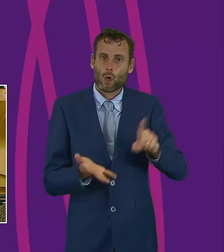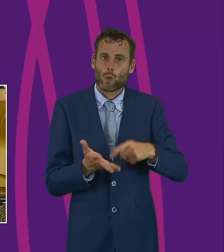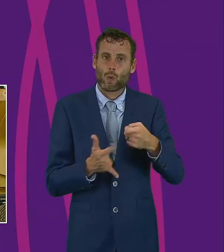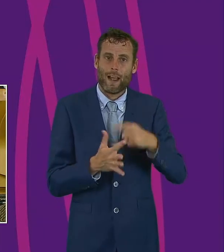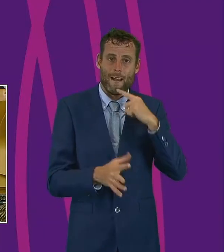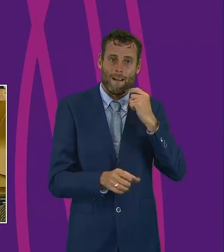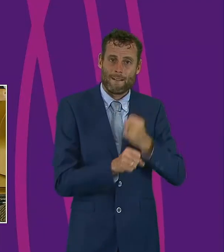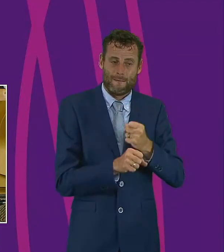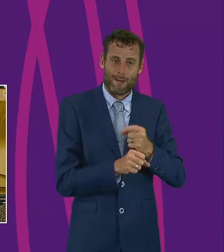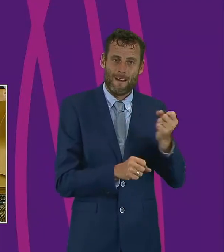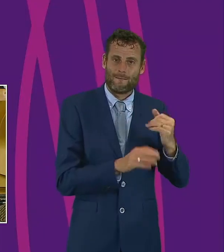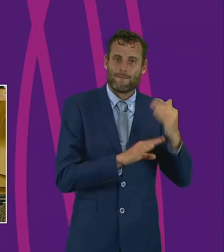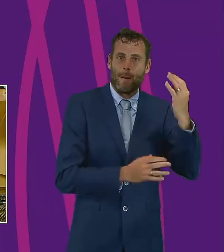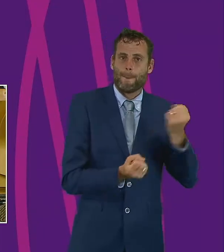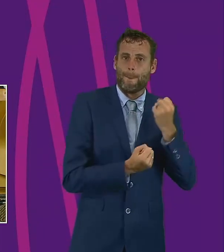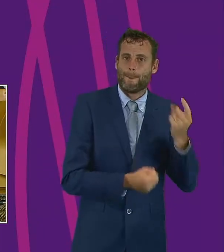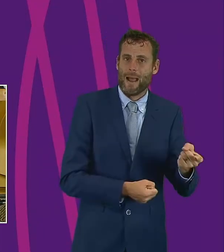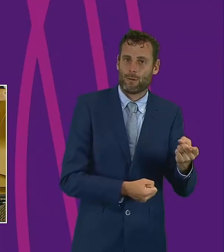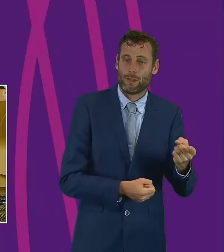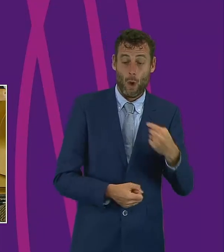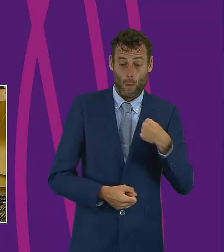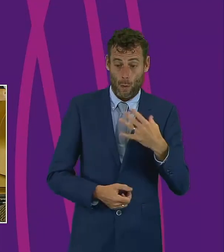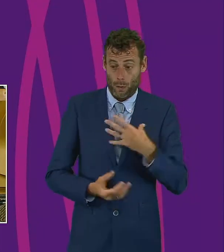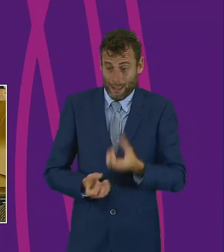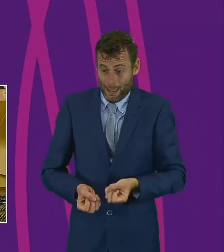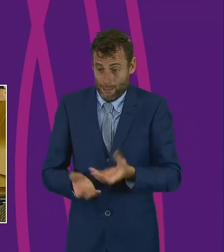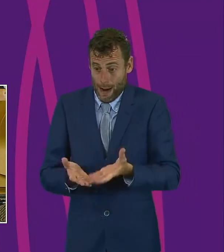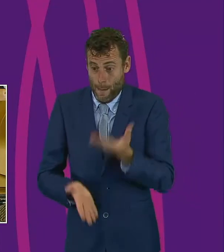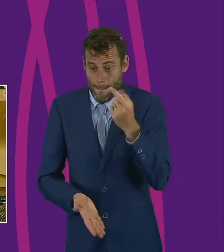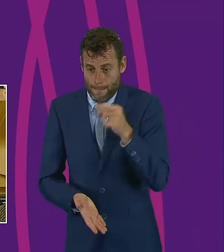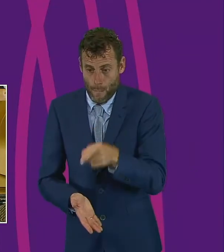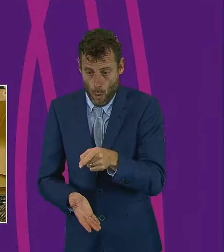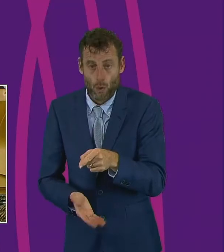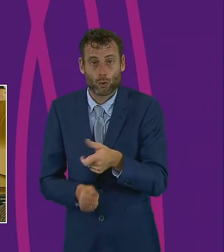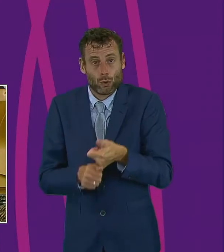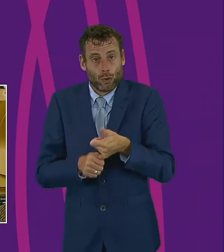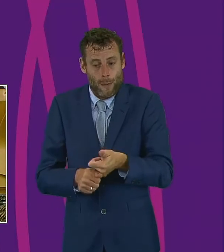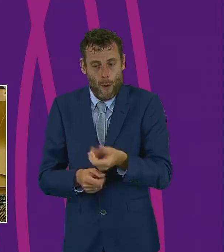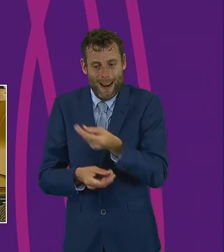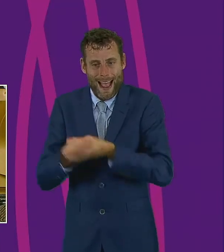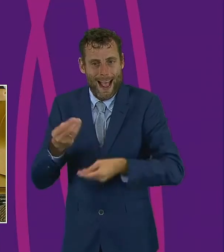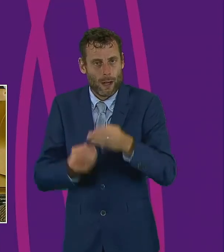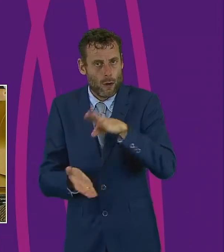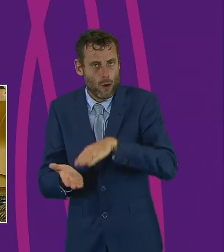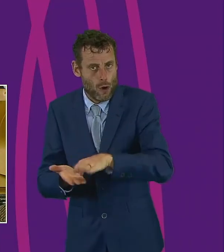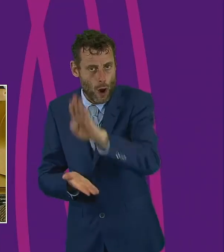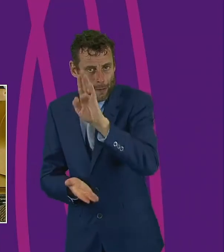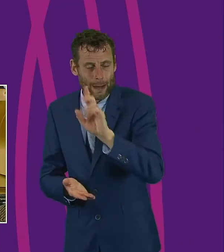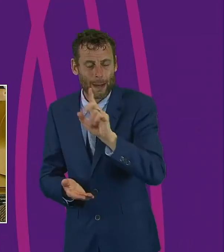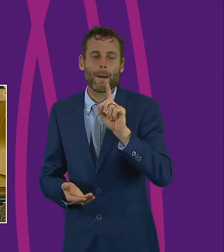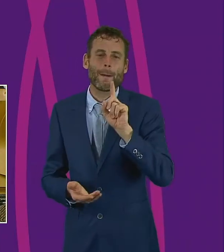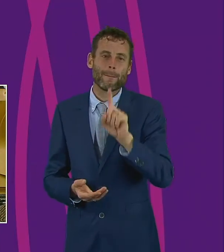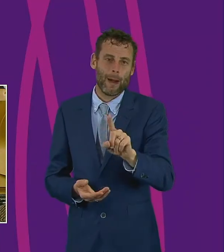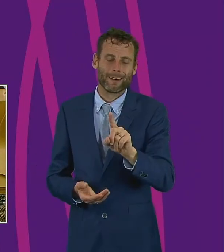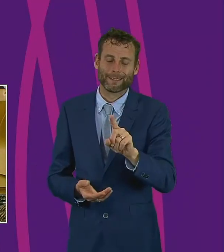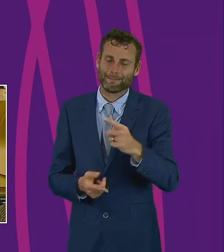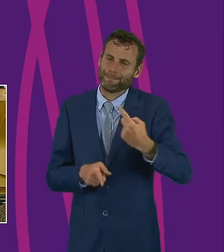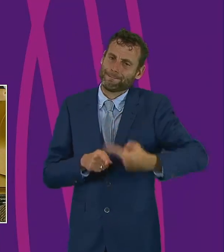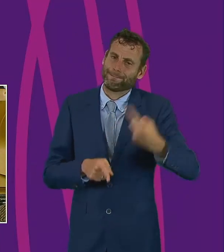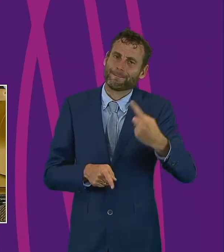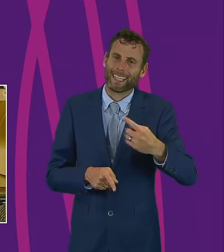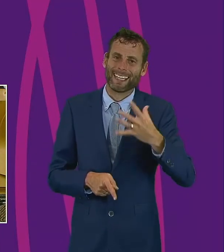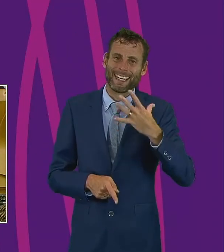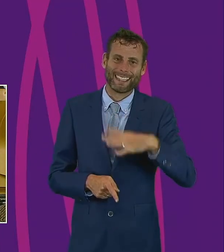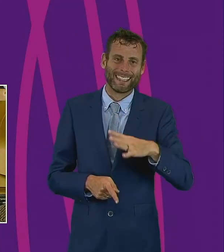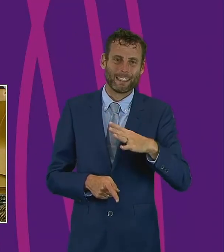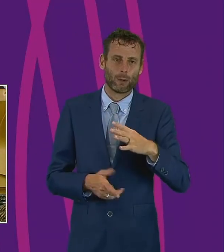both for increased spending in a number of areas to support economic recovery, but also, and I think most urgently, to make